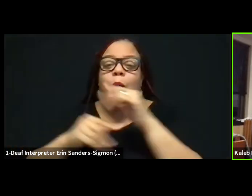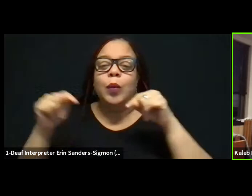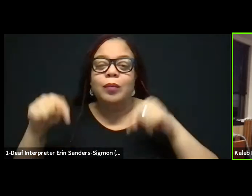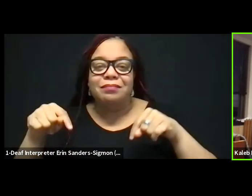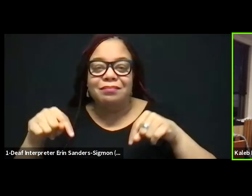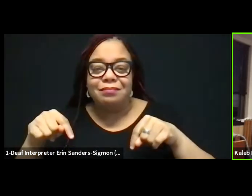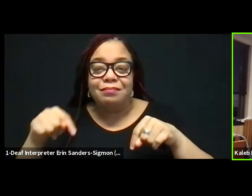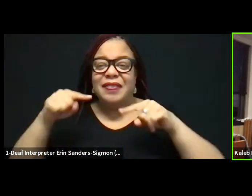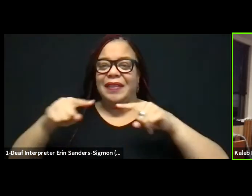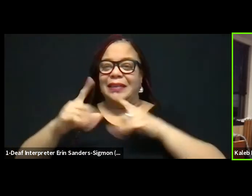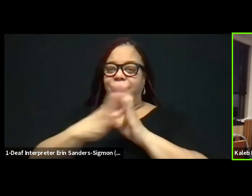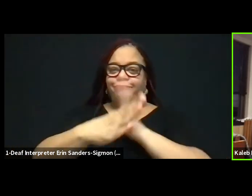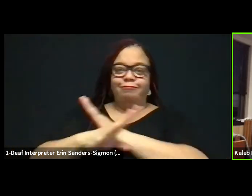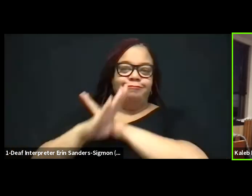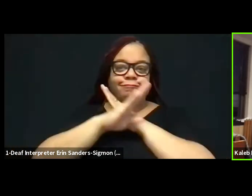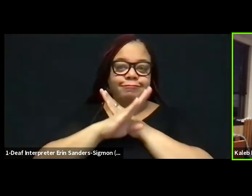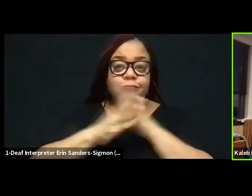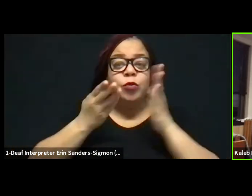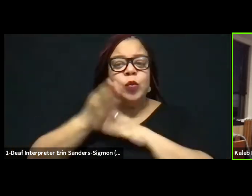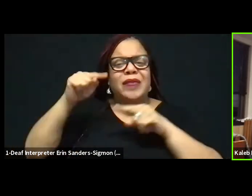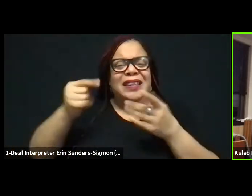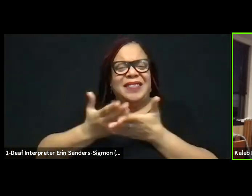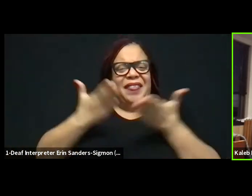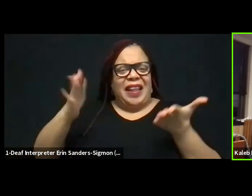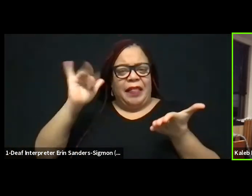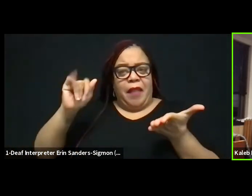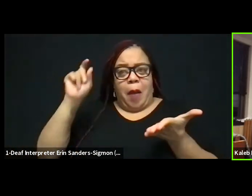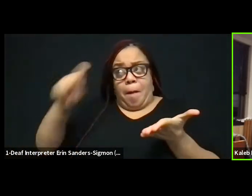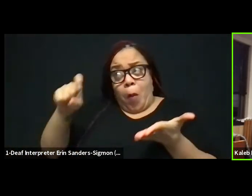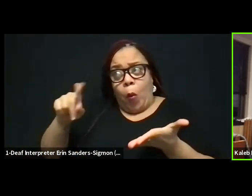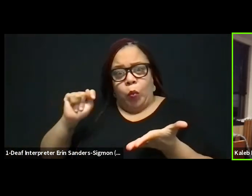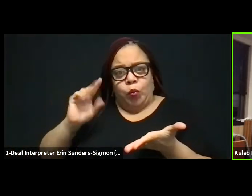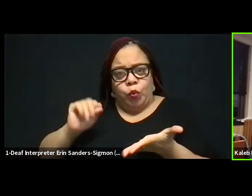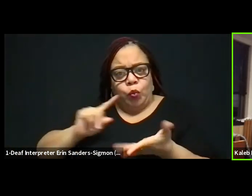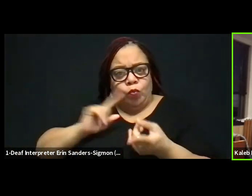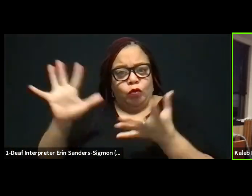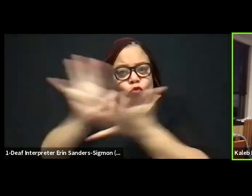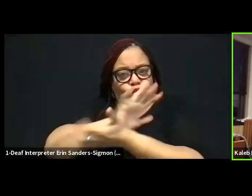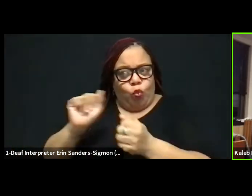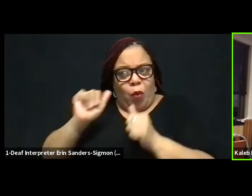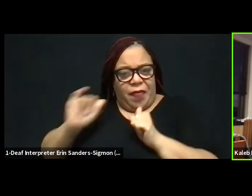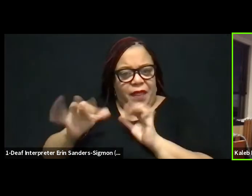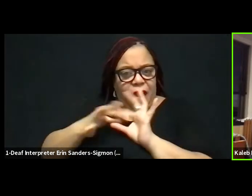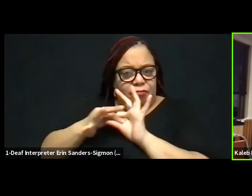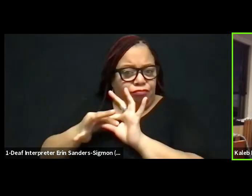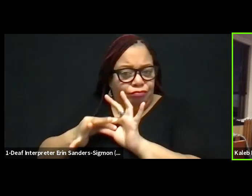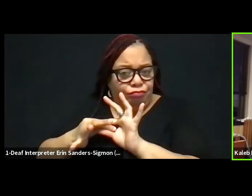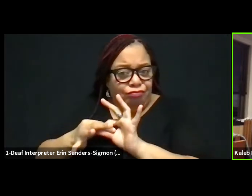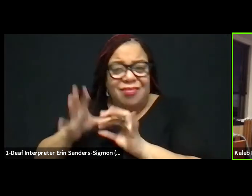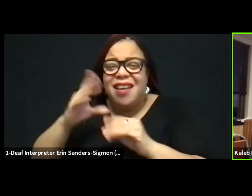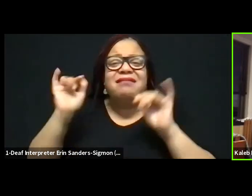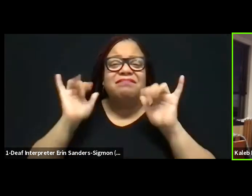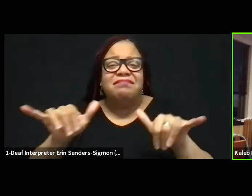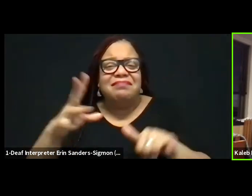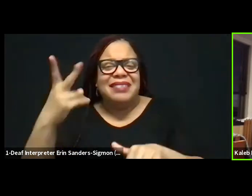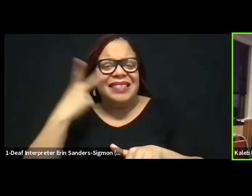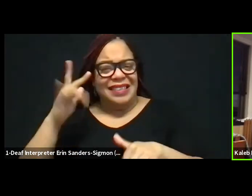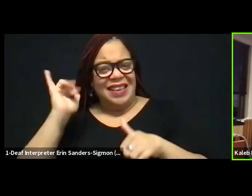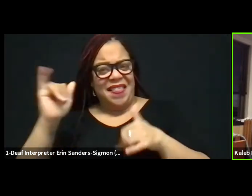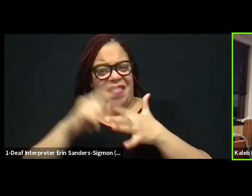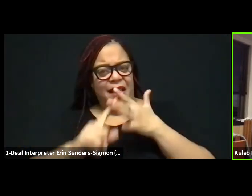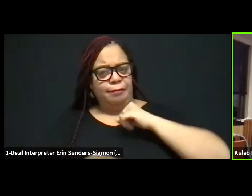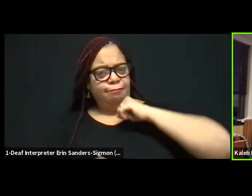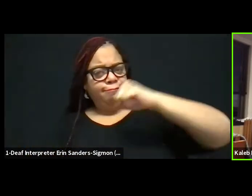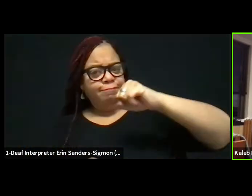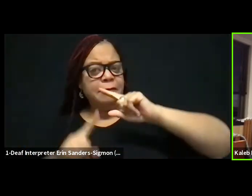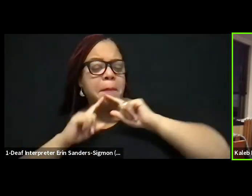resistance is possible through that lens. And I remember just feeling powerful, but also